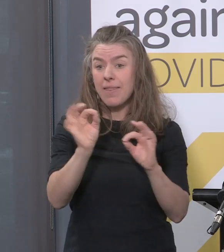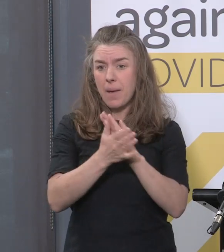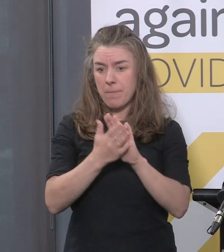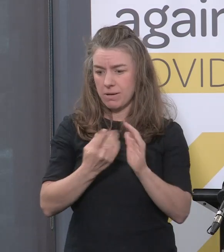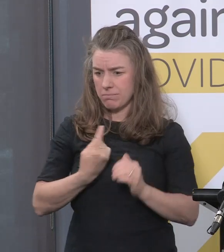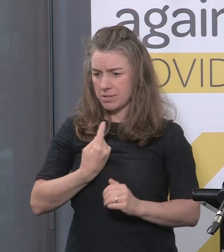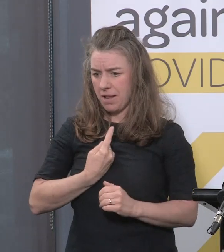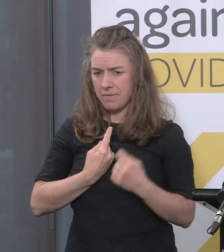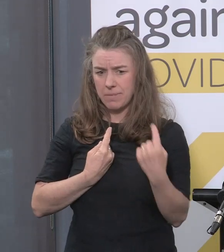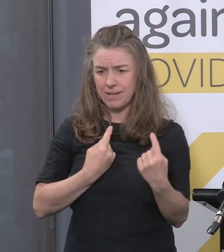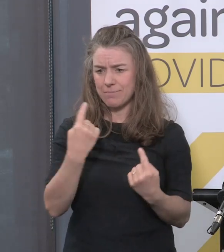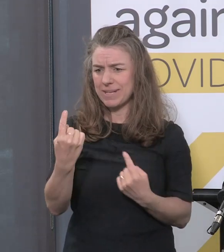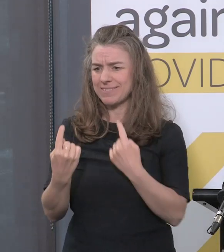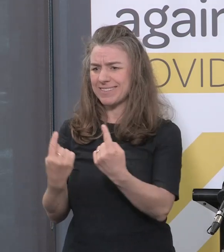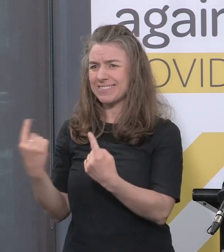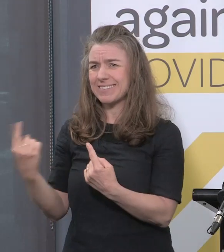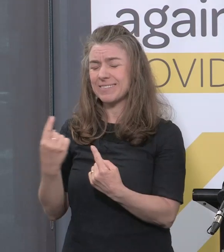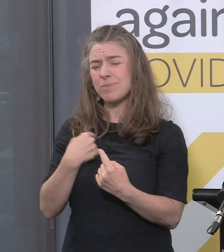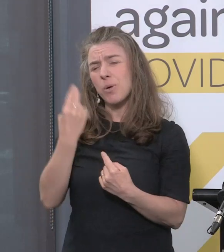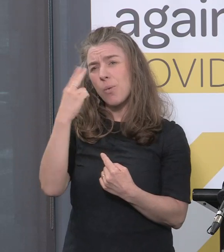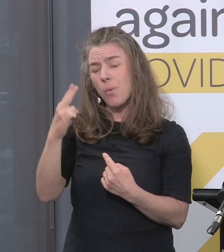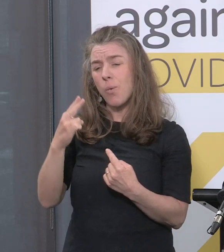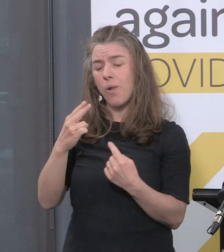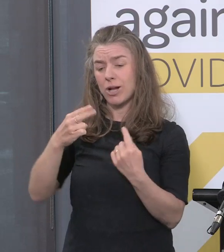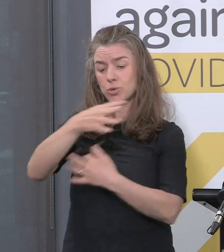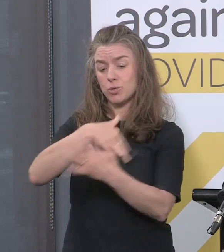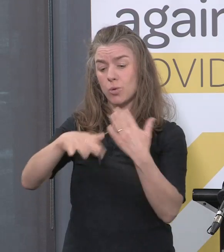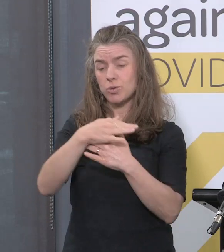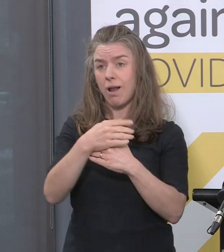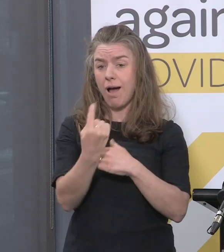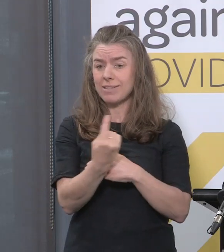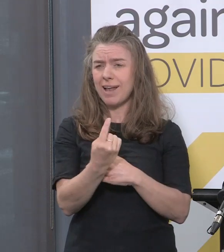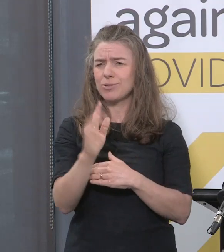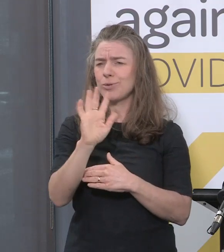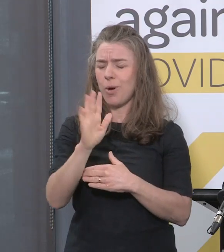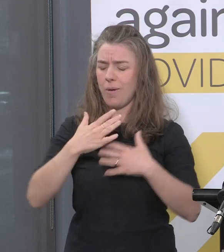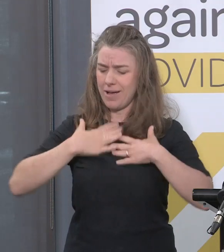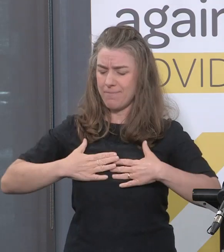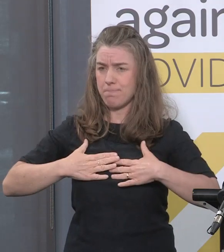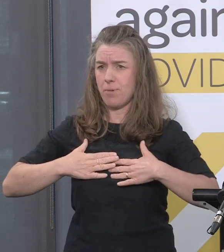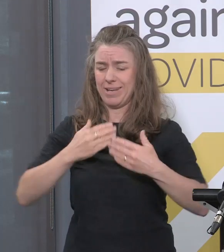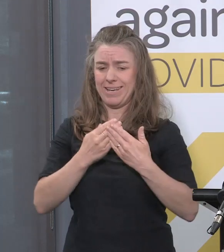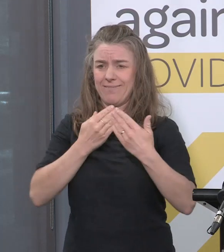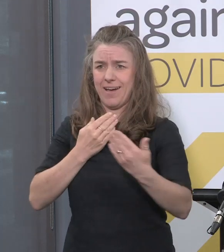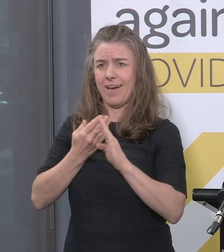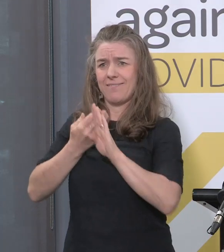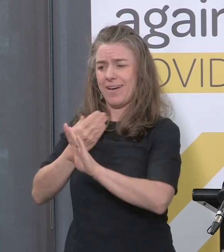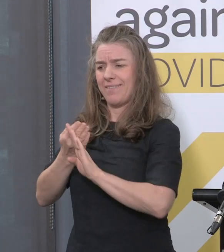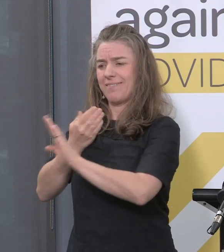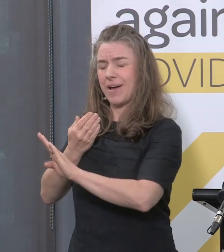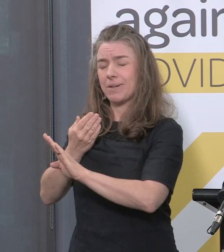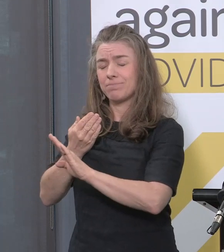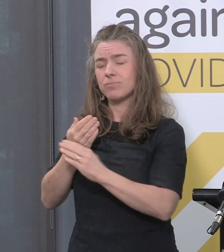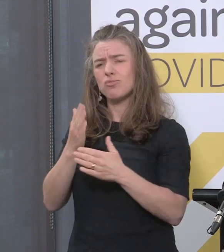isolation. And you've heard me shift the language to physical distancing rather than social distancing. It's important for all of our